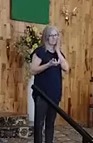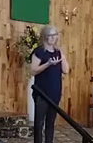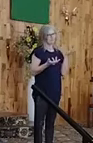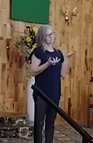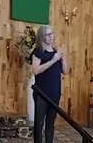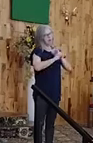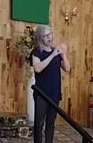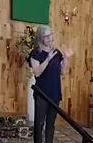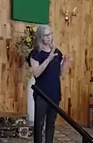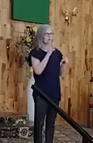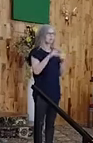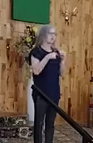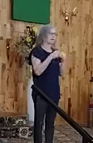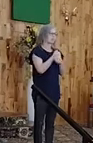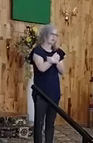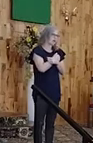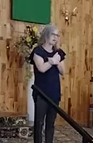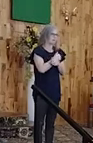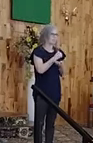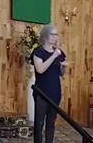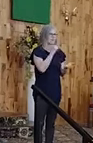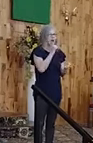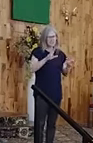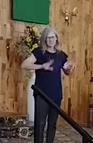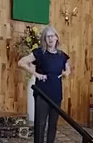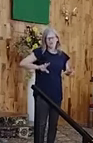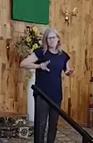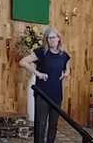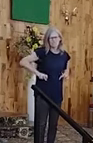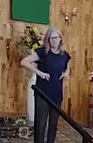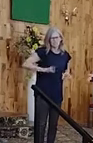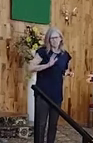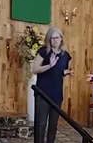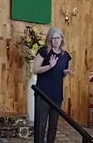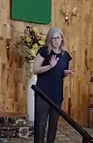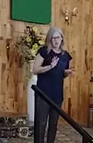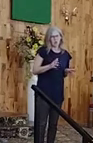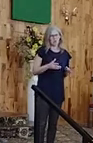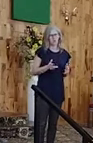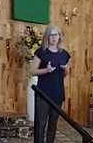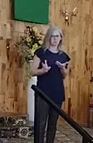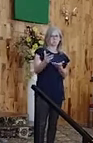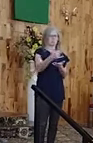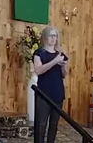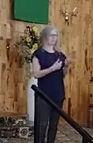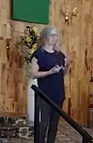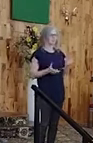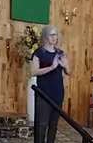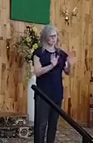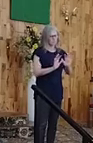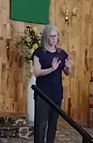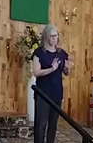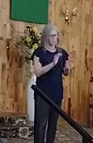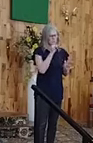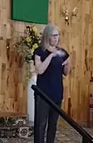Obviously, when you talk about love, you're not talking about selfish love or love that is rewarded or love that is